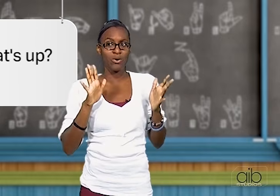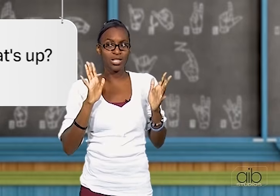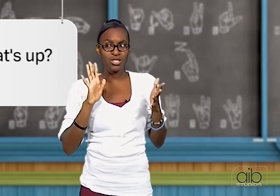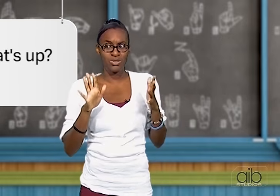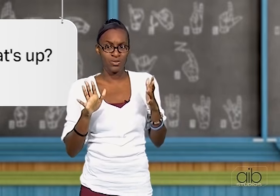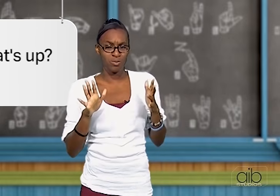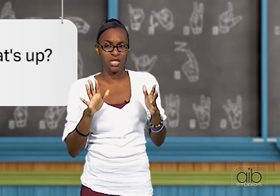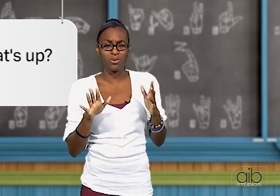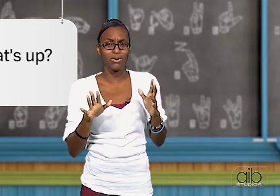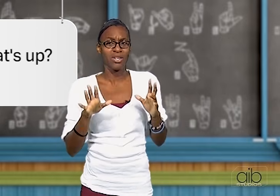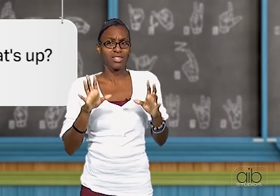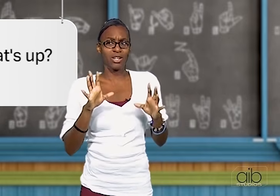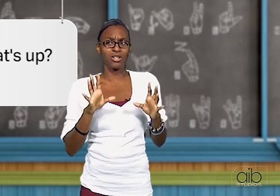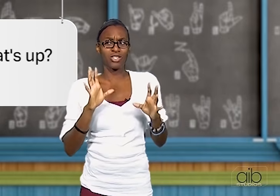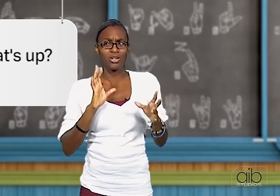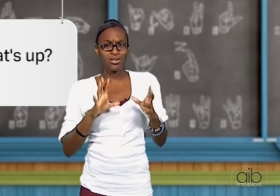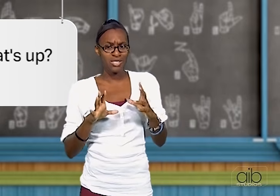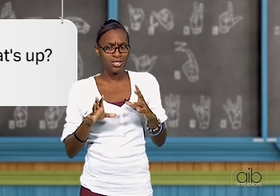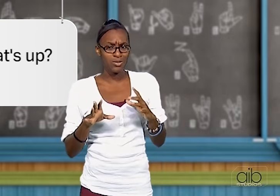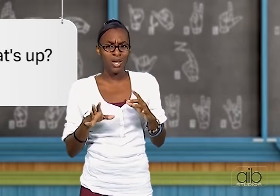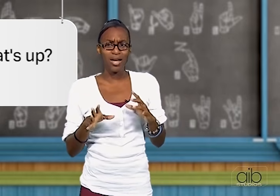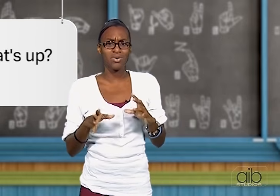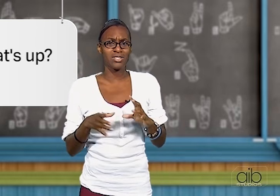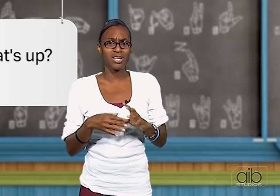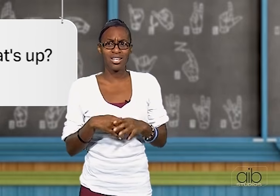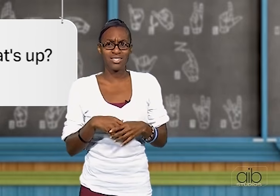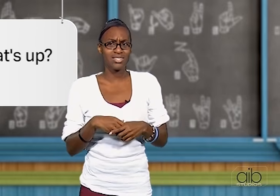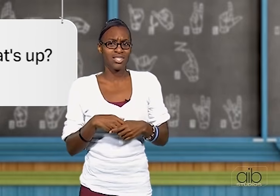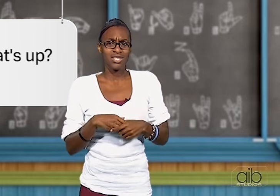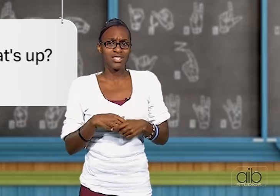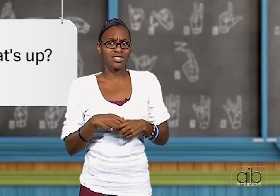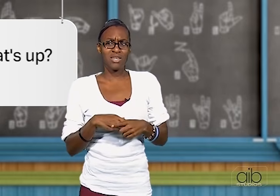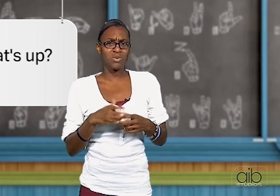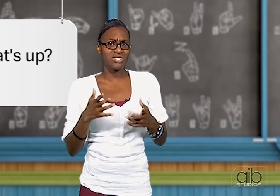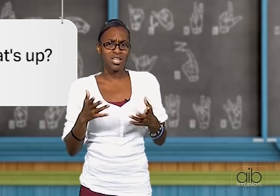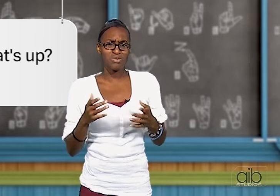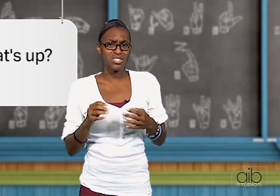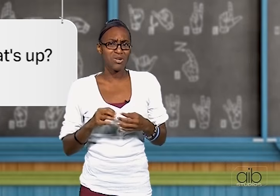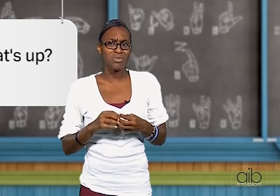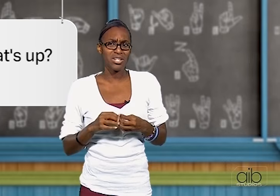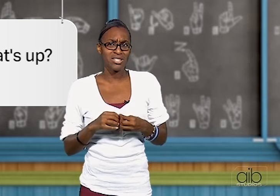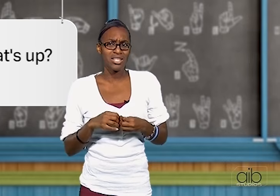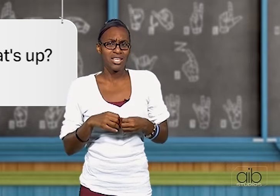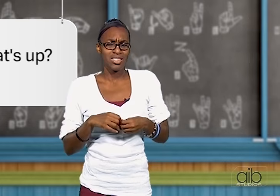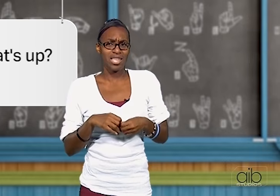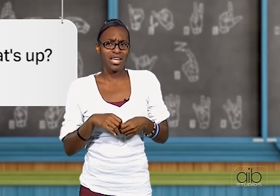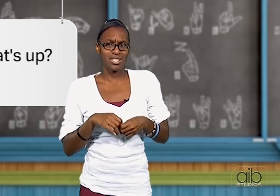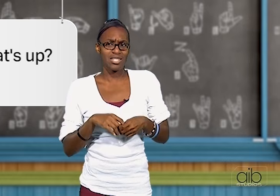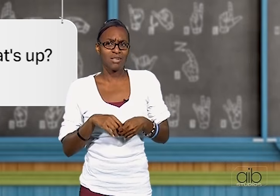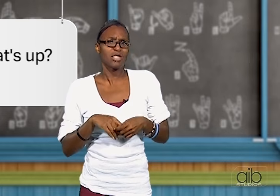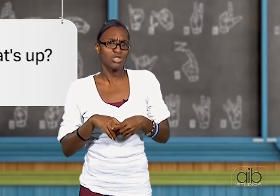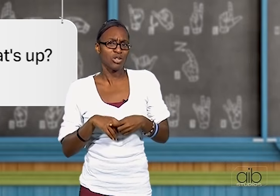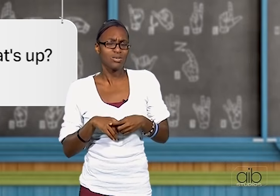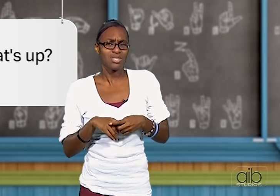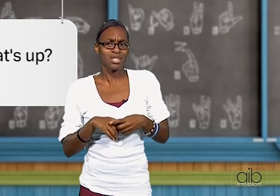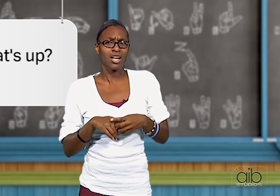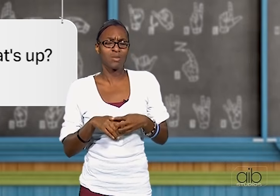only use for people that are younger than you. I would not say what's up to someone that is an adult.